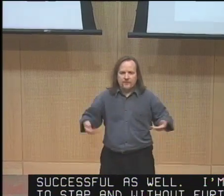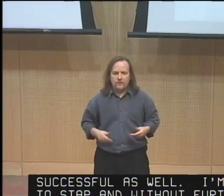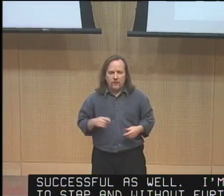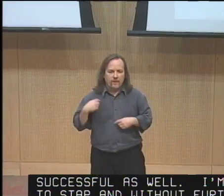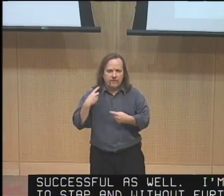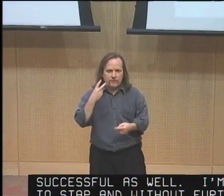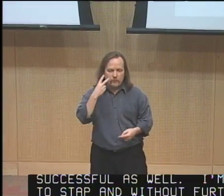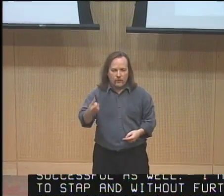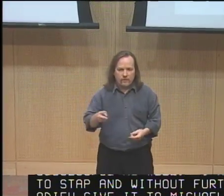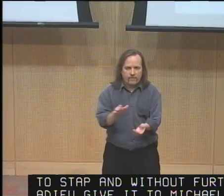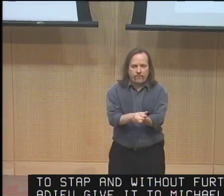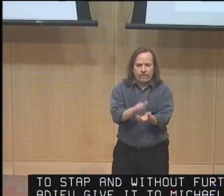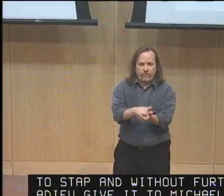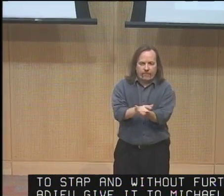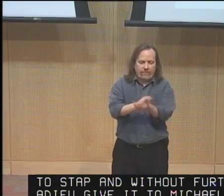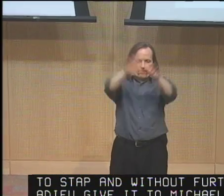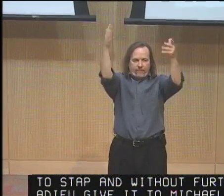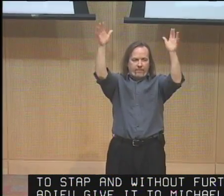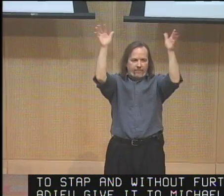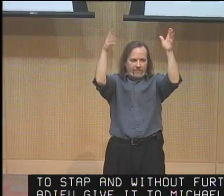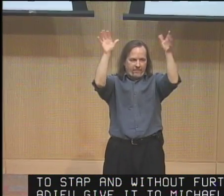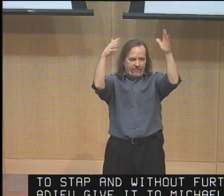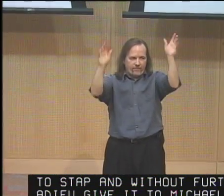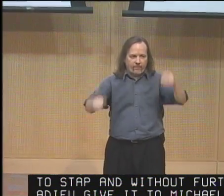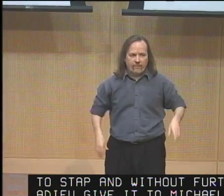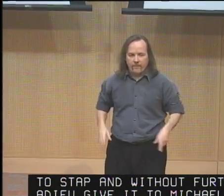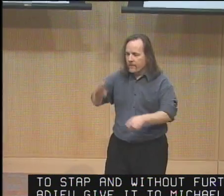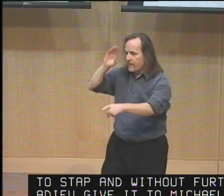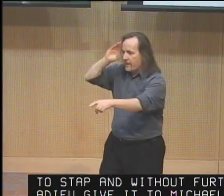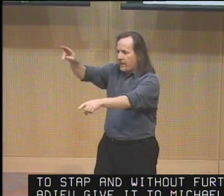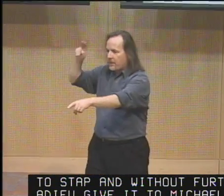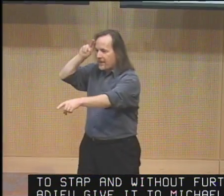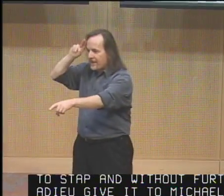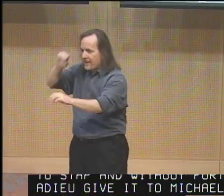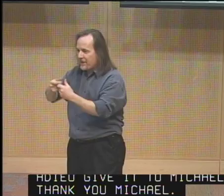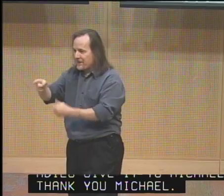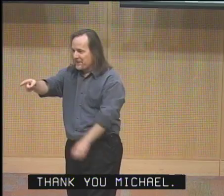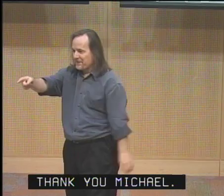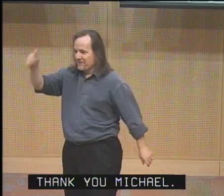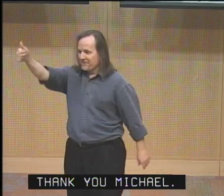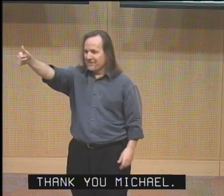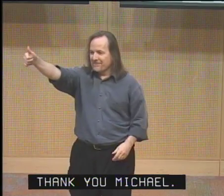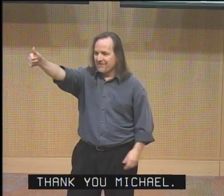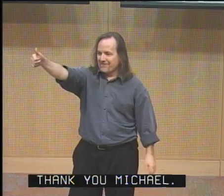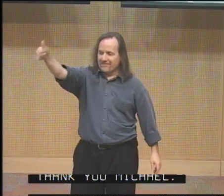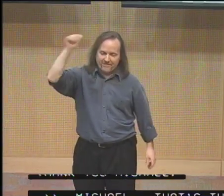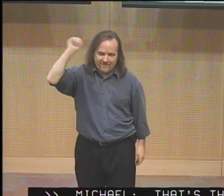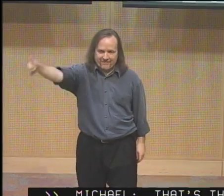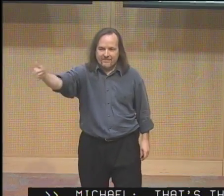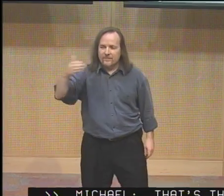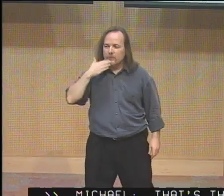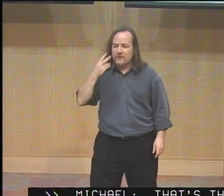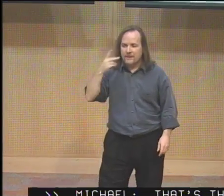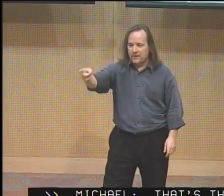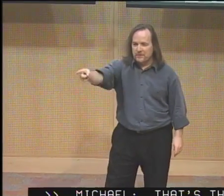That's the best introduction I've ever seen. Hey, how you doing? Nice to see you again. You